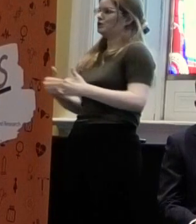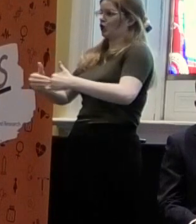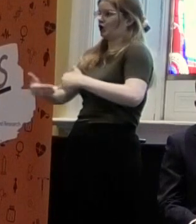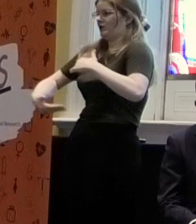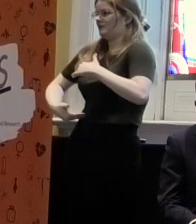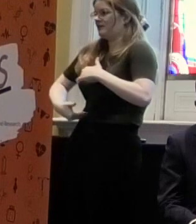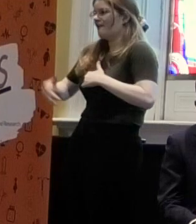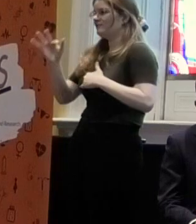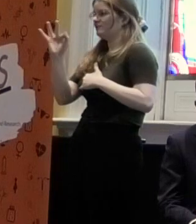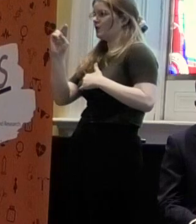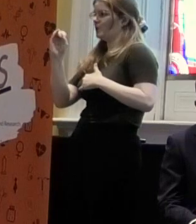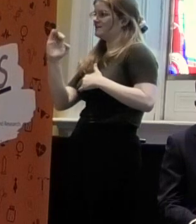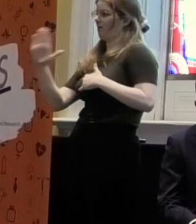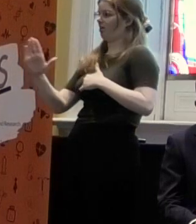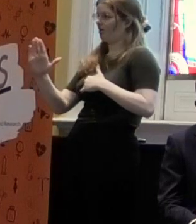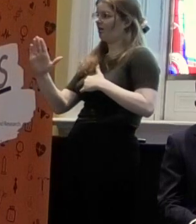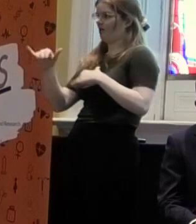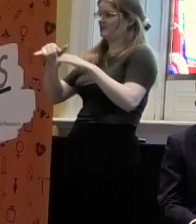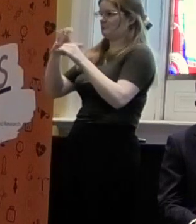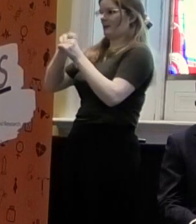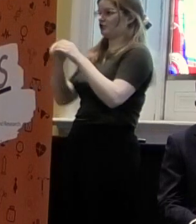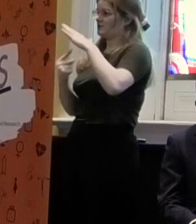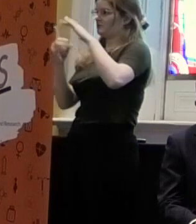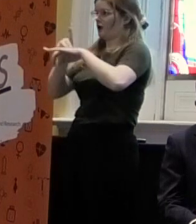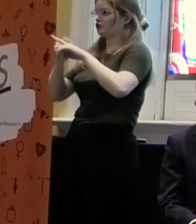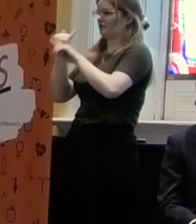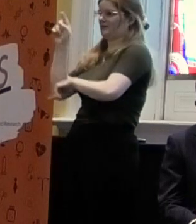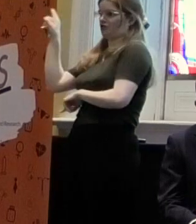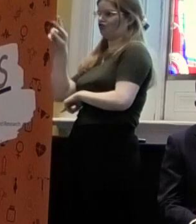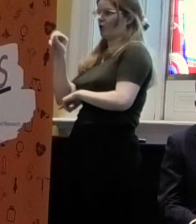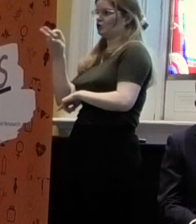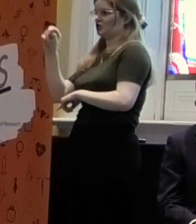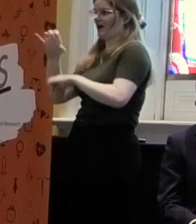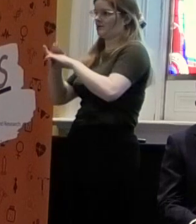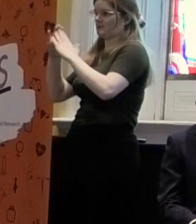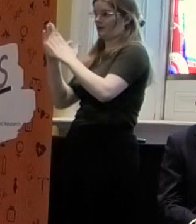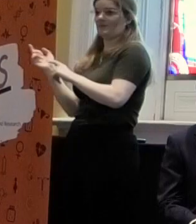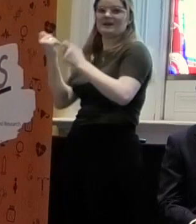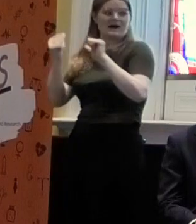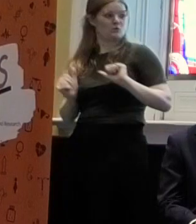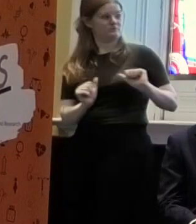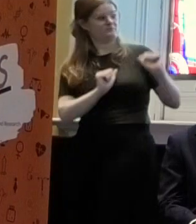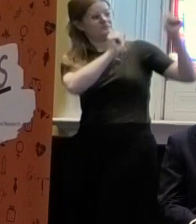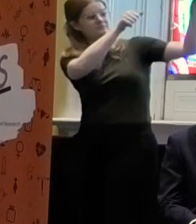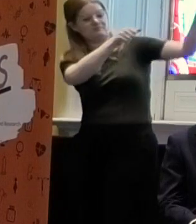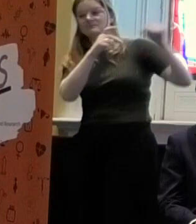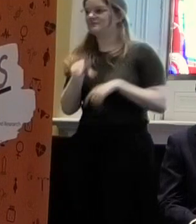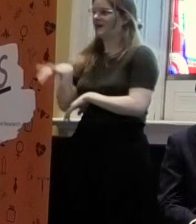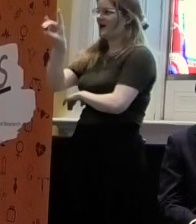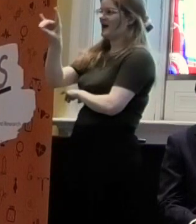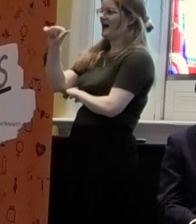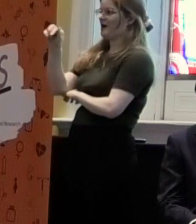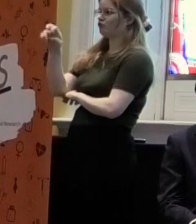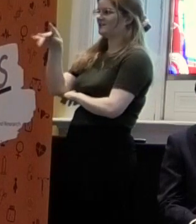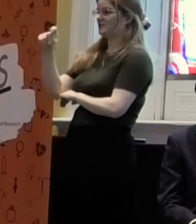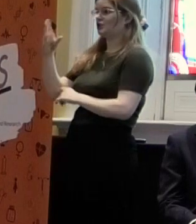Maternal-Fetal Medicine Specialist at the Rotunda. And then we have, jumping over to Harriet. Harriet Wheelock is Curator